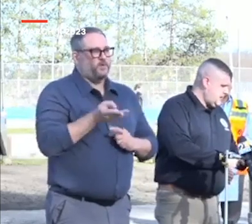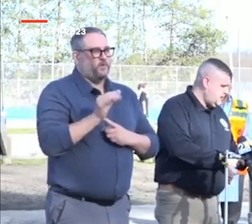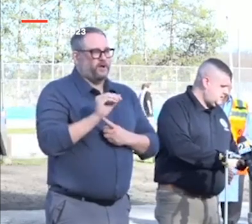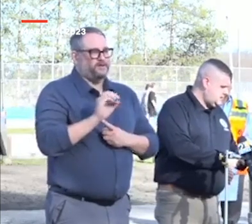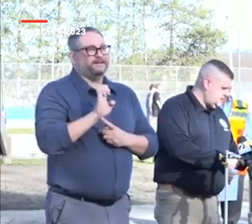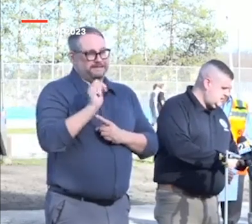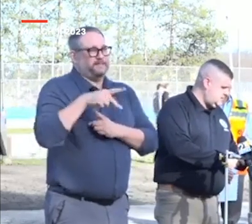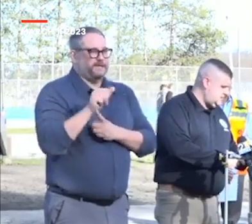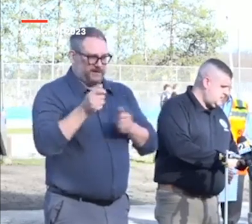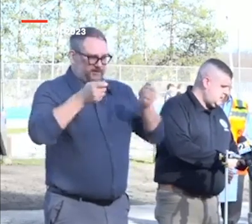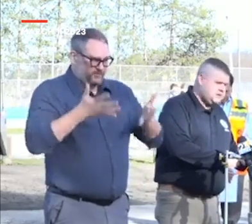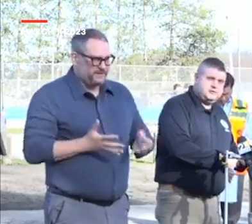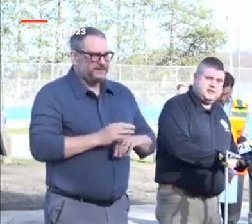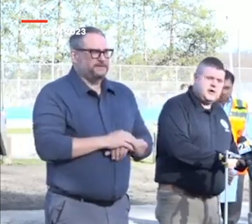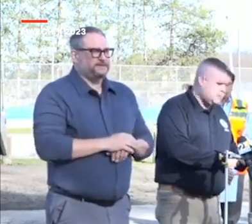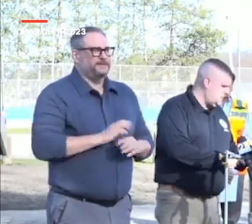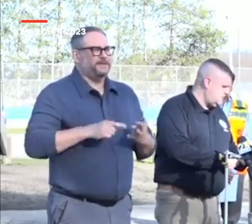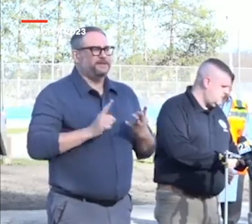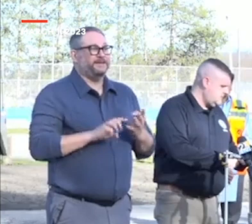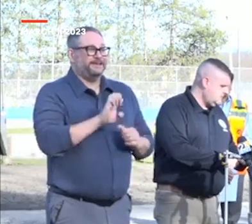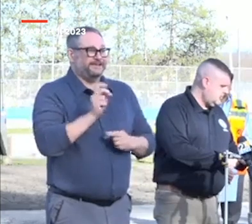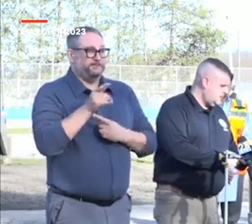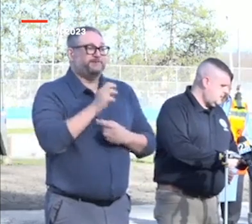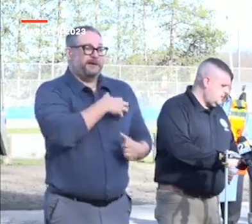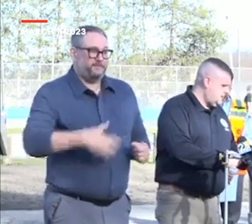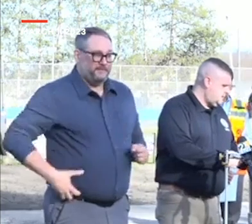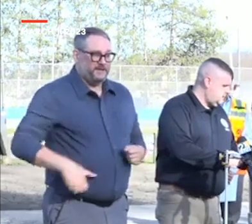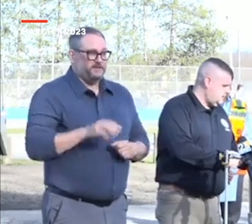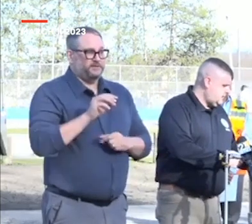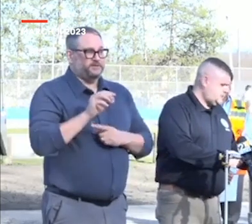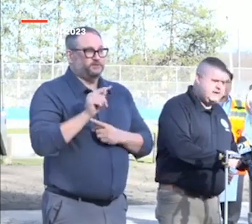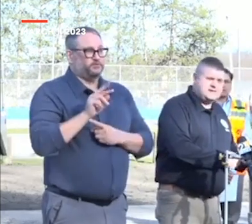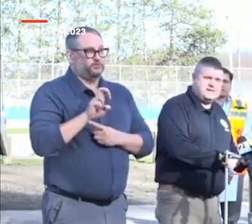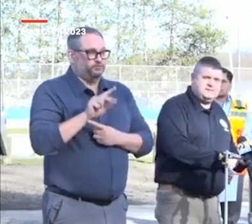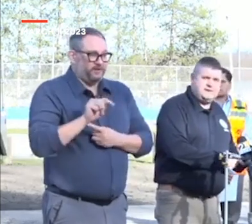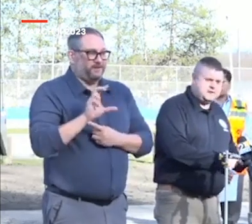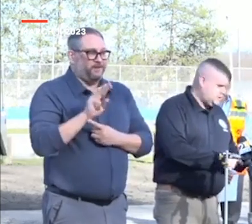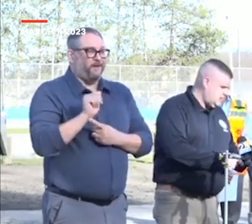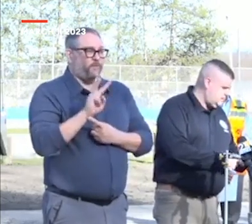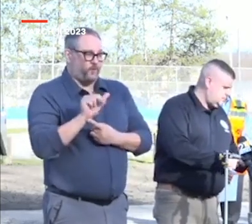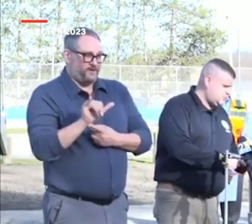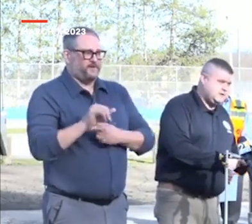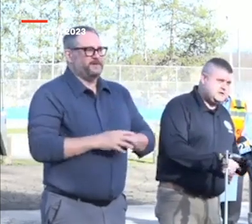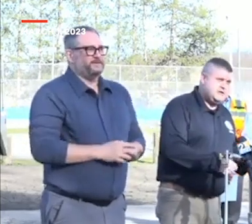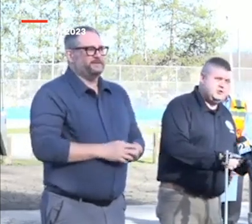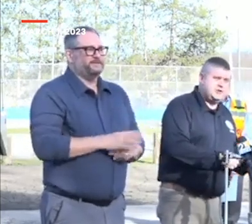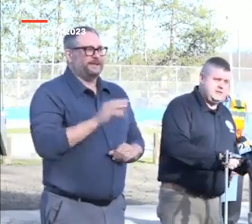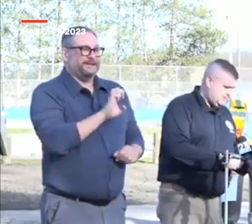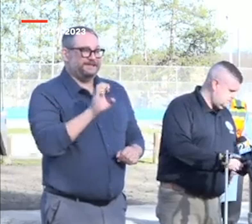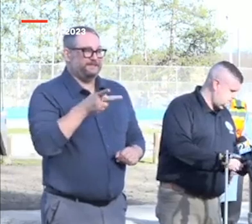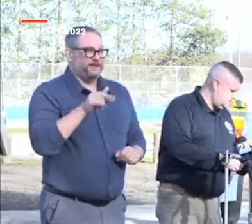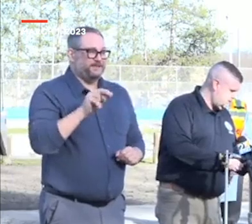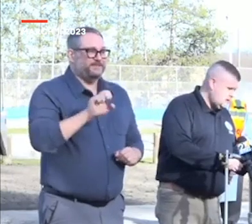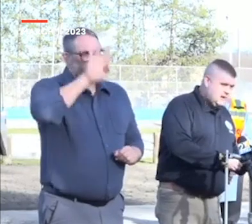East Palestine Mayor Trent Conaway, and East Palestine Fire Chief Trent